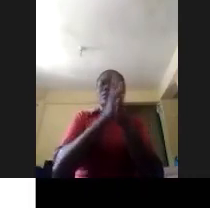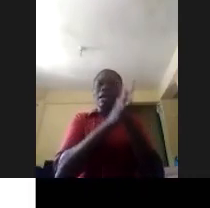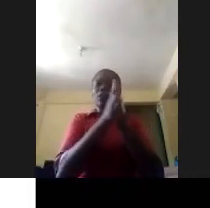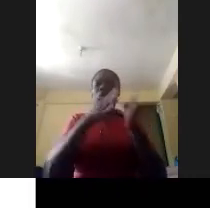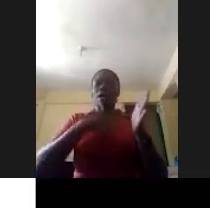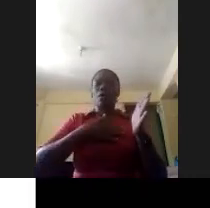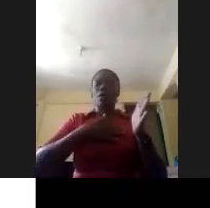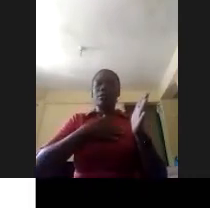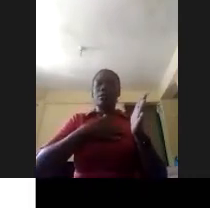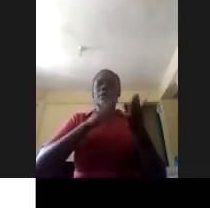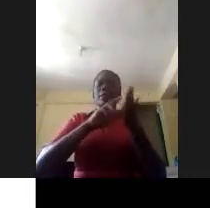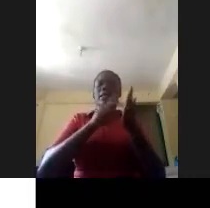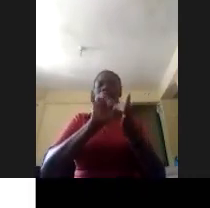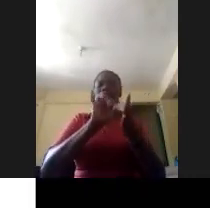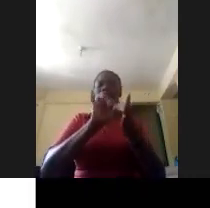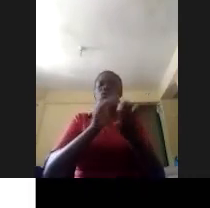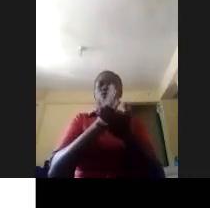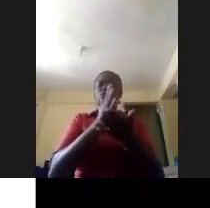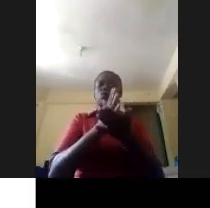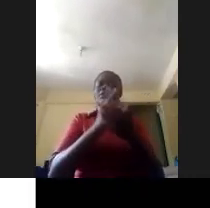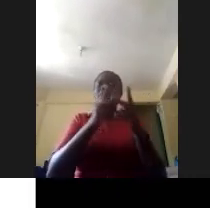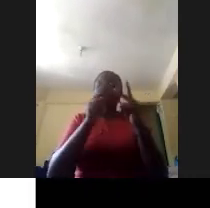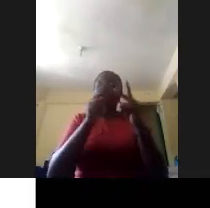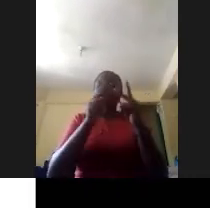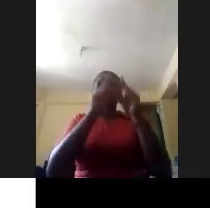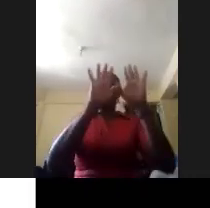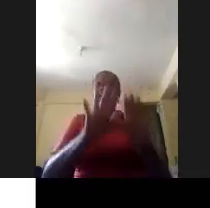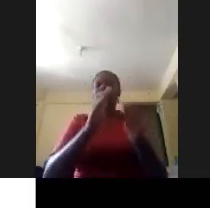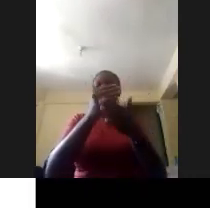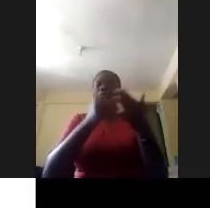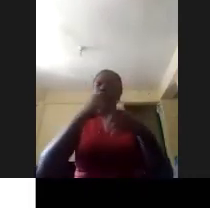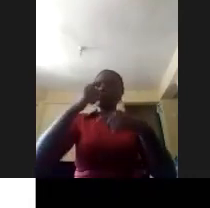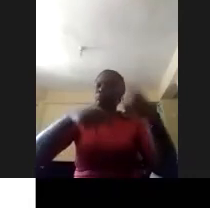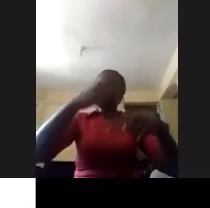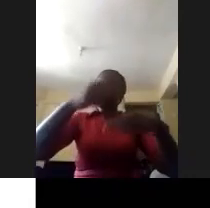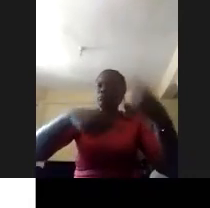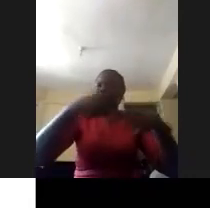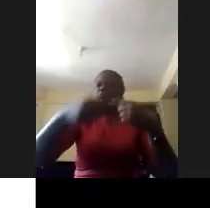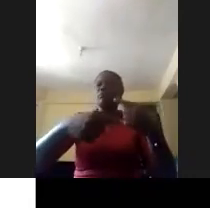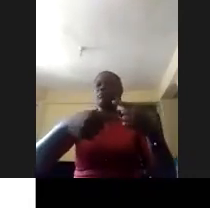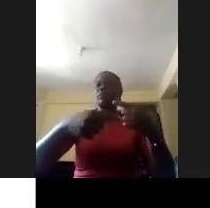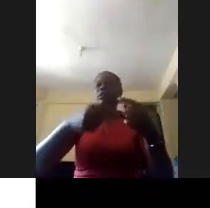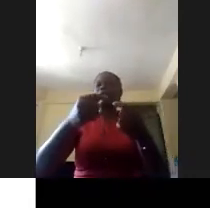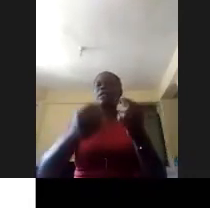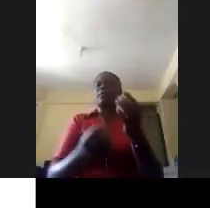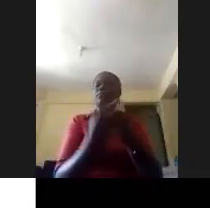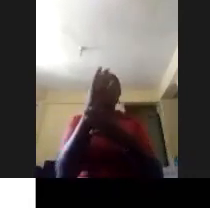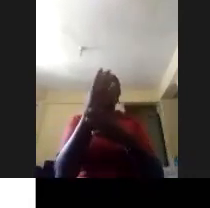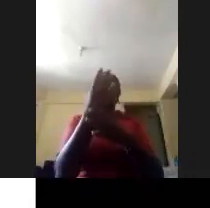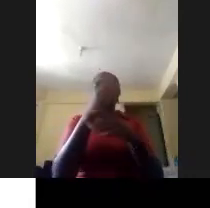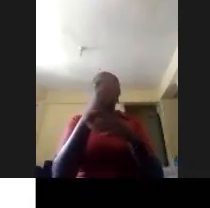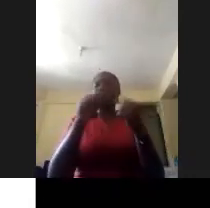that kind of turbulence is actually necessary before we go on to, establishing this solid sense